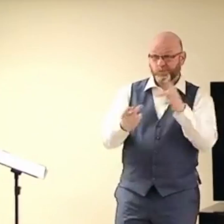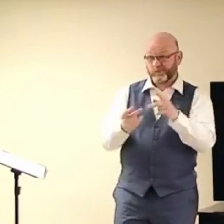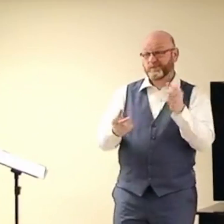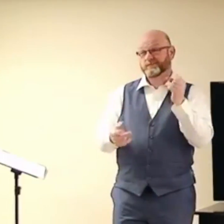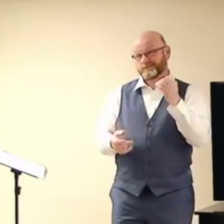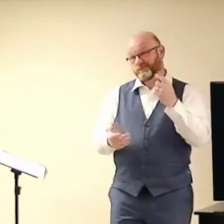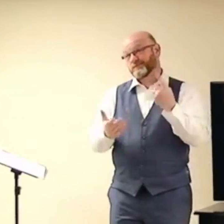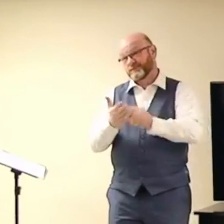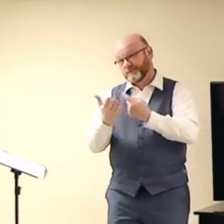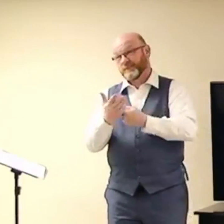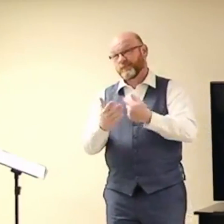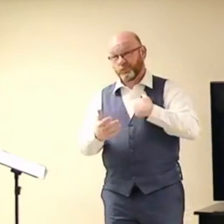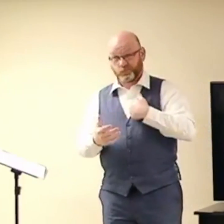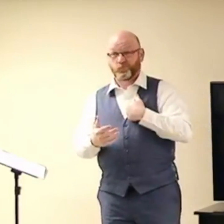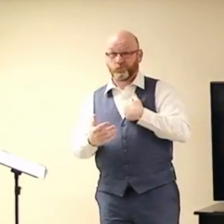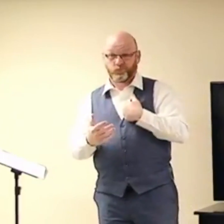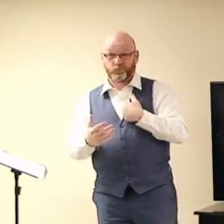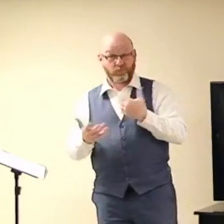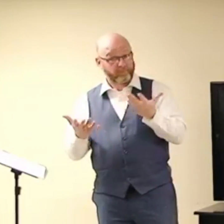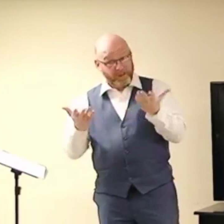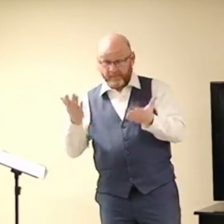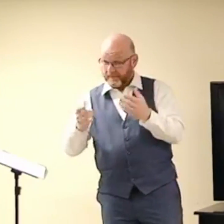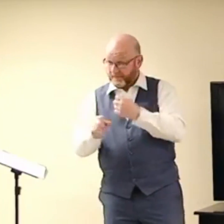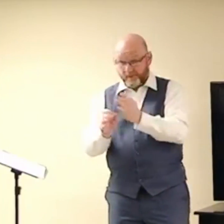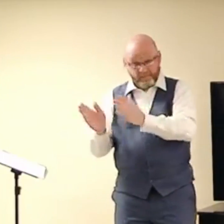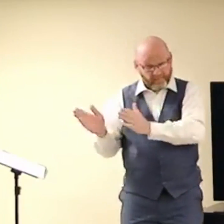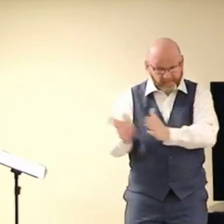Us, not so much. We're not perfect. He was.